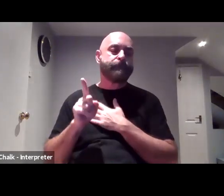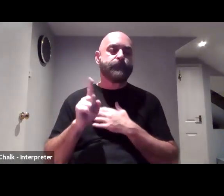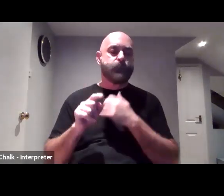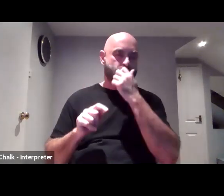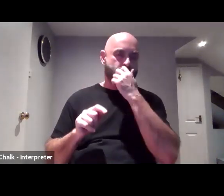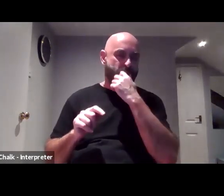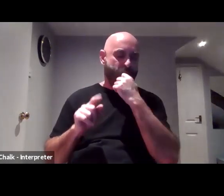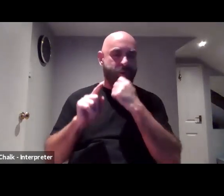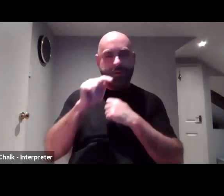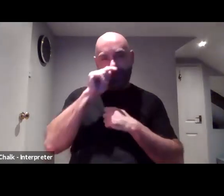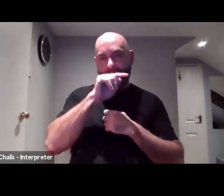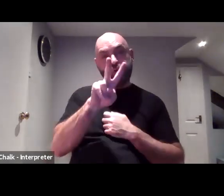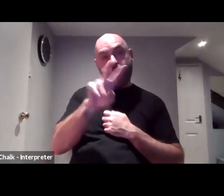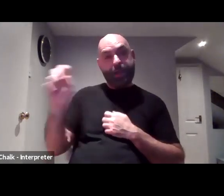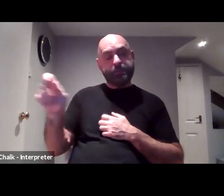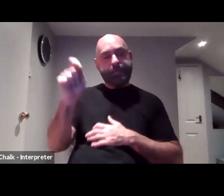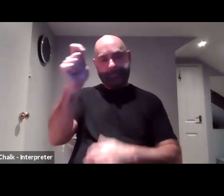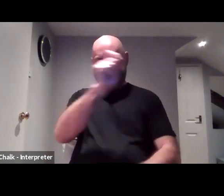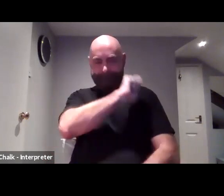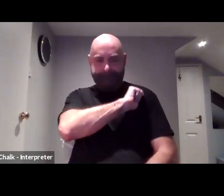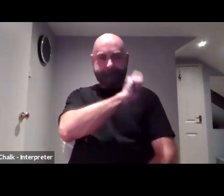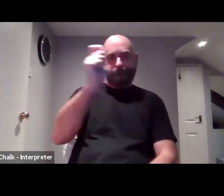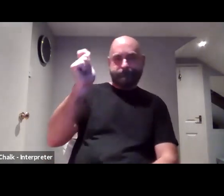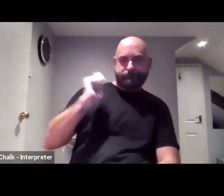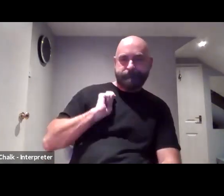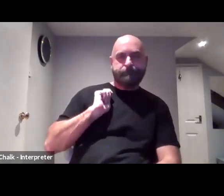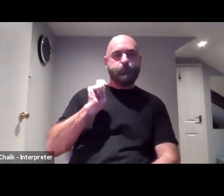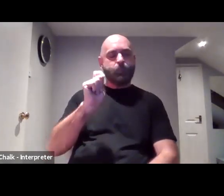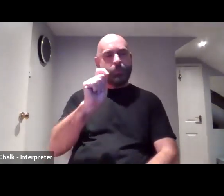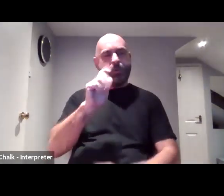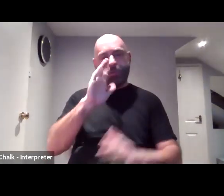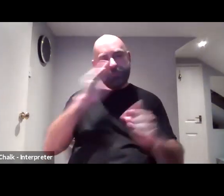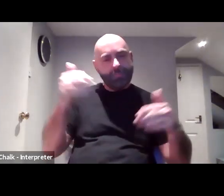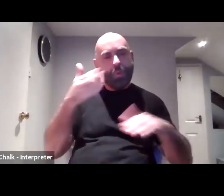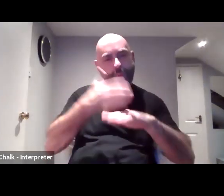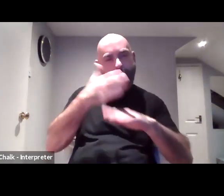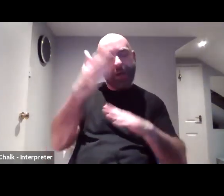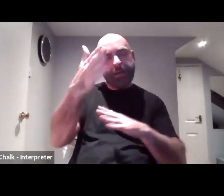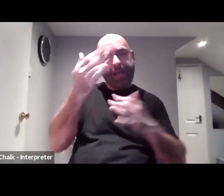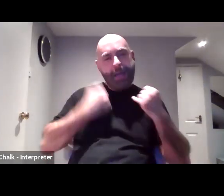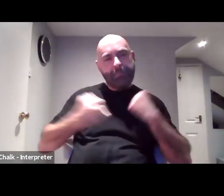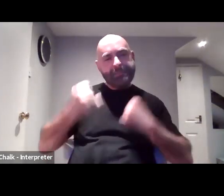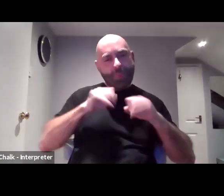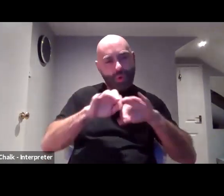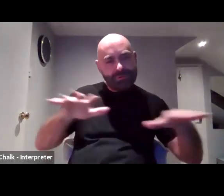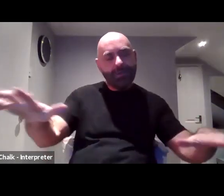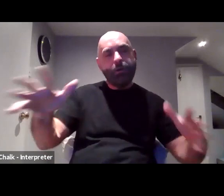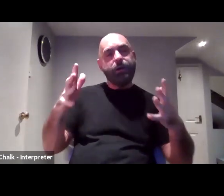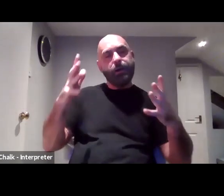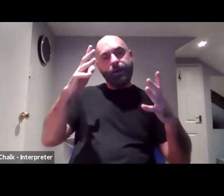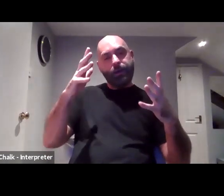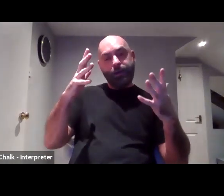In 2000, he was knighted for services to epidemiology and understanding health